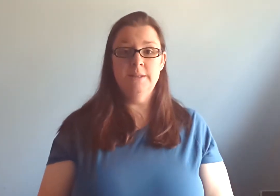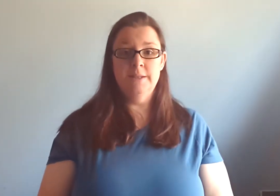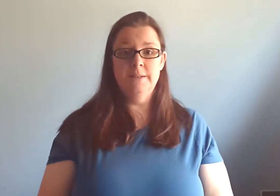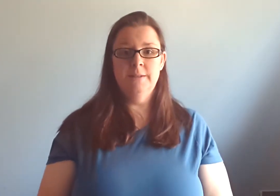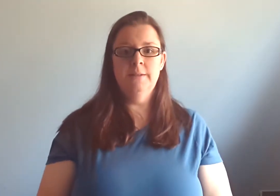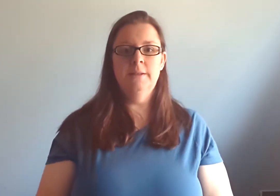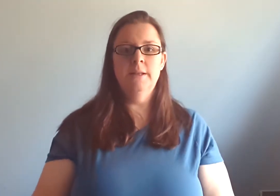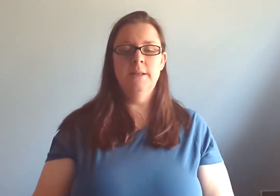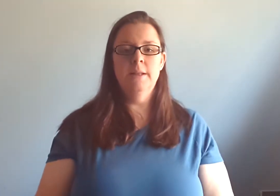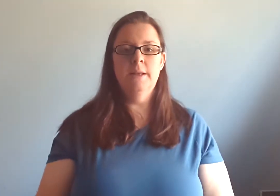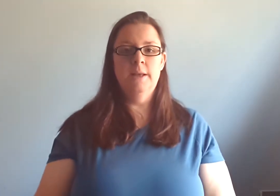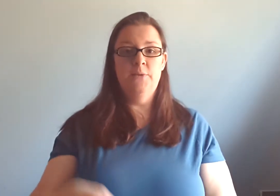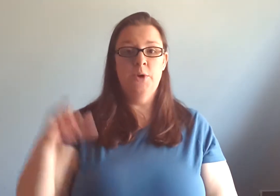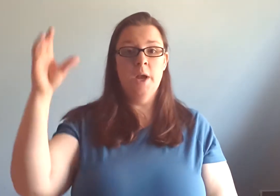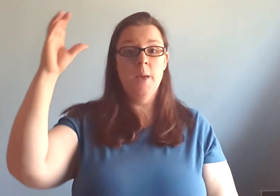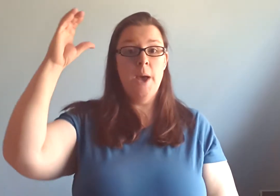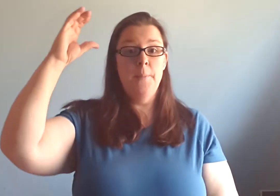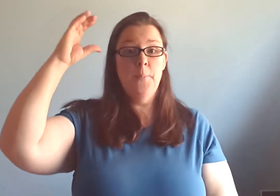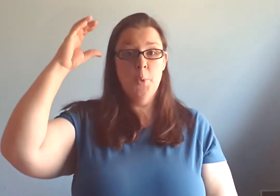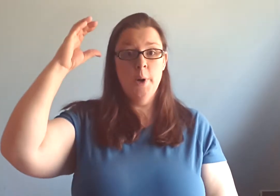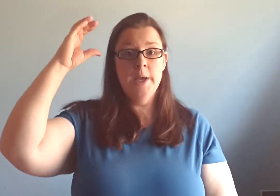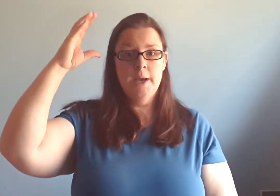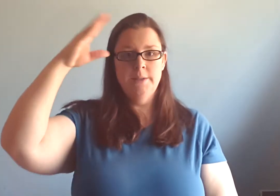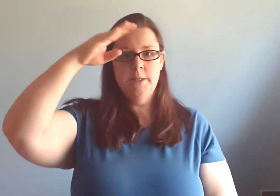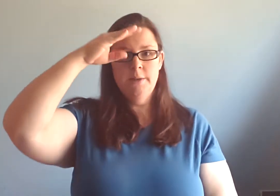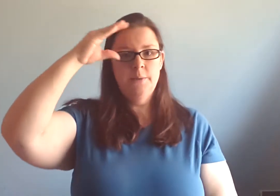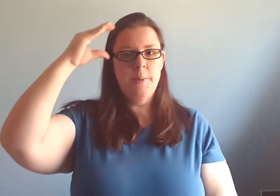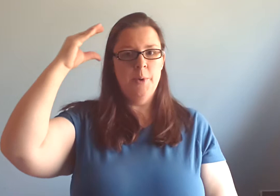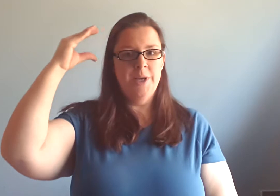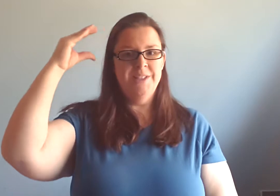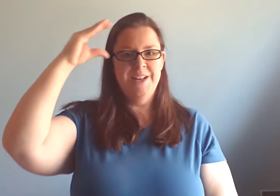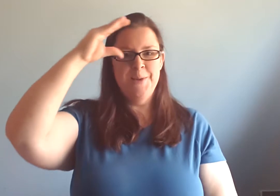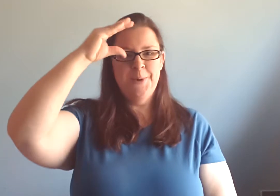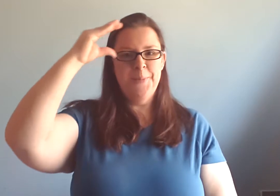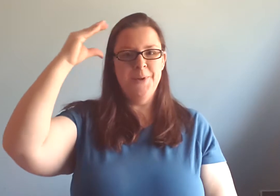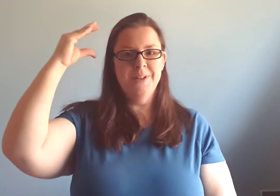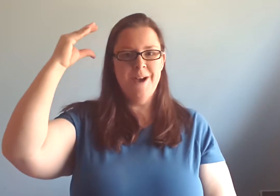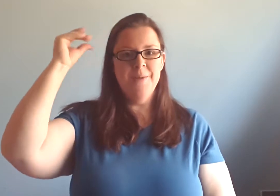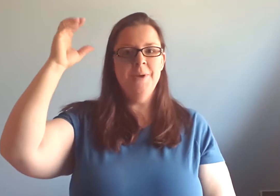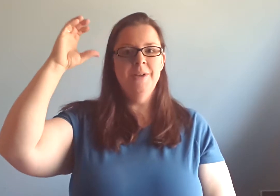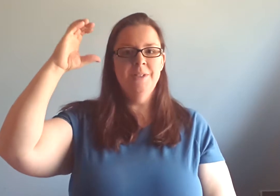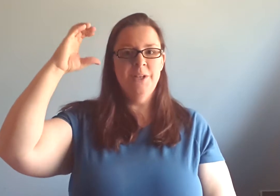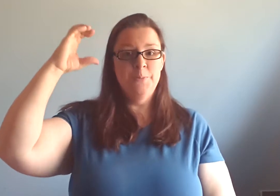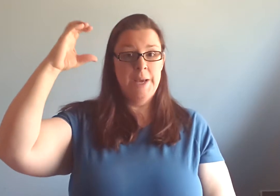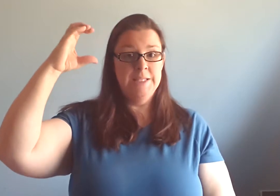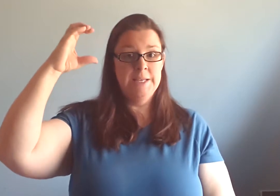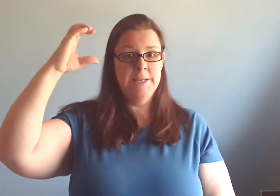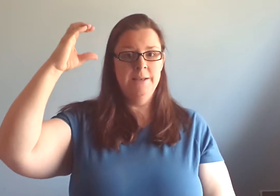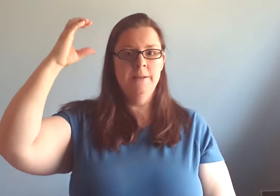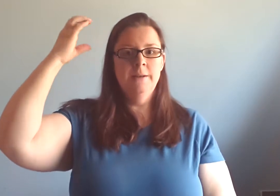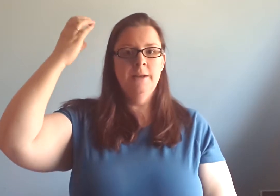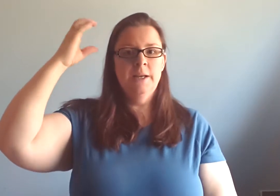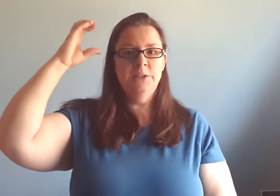Cousin. If you're talking about a boy cousin, remember I said keep it up on the top, so make a C and shake